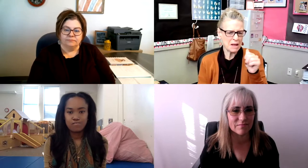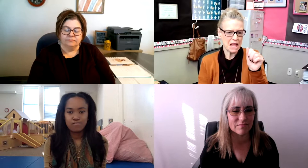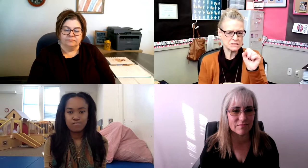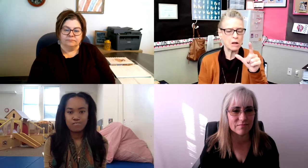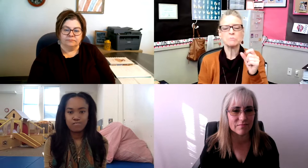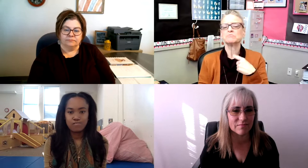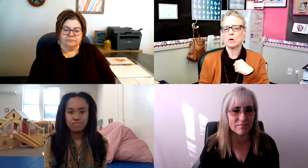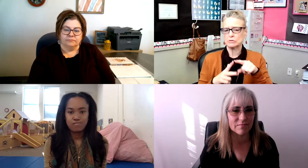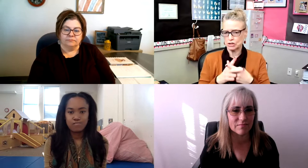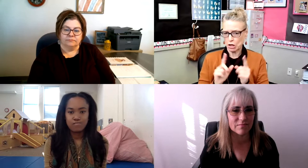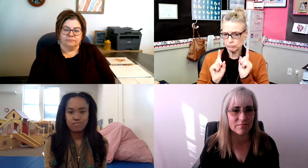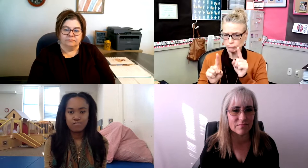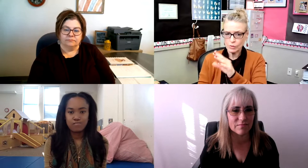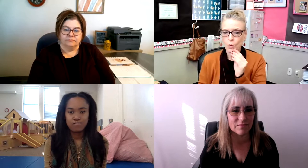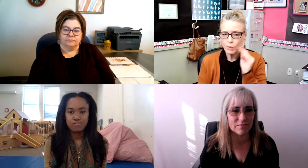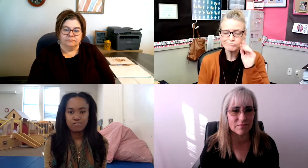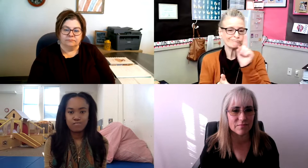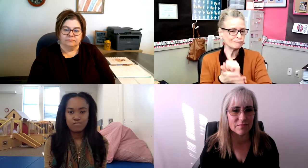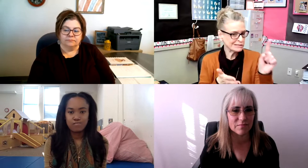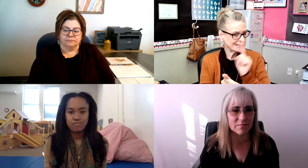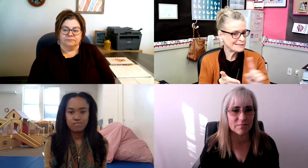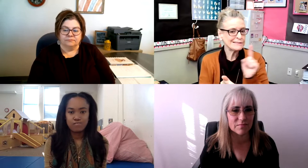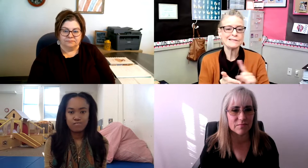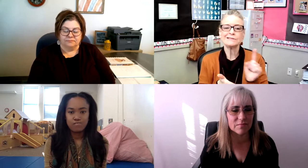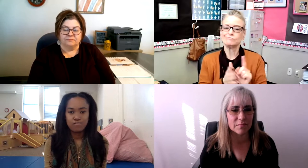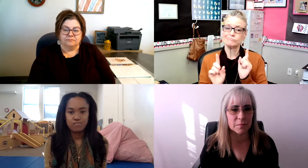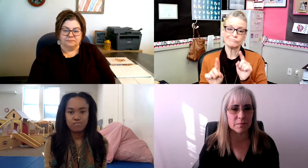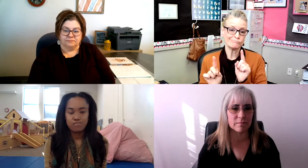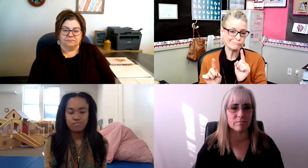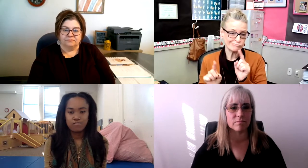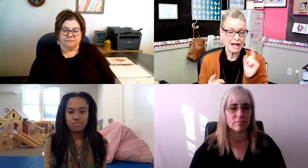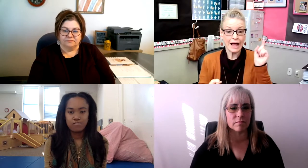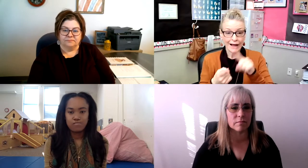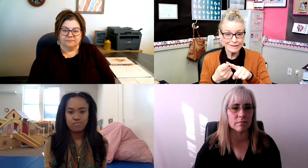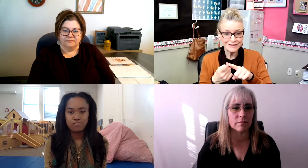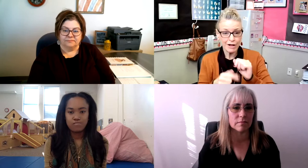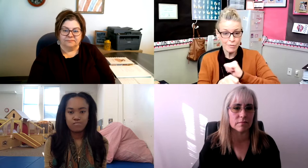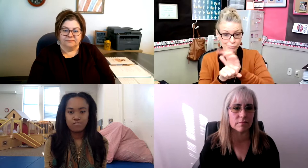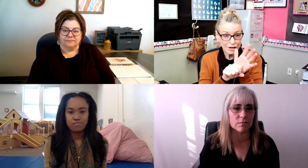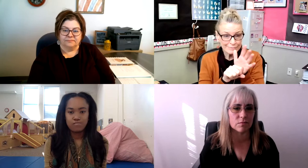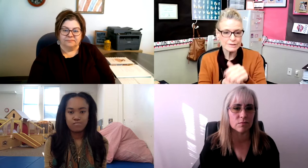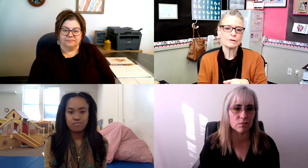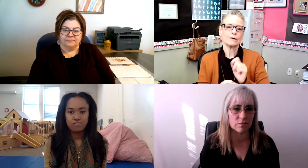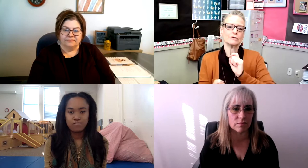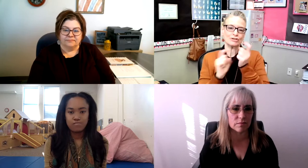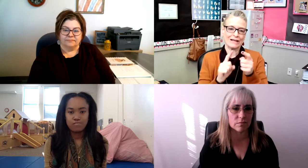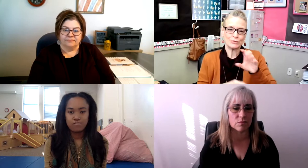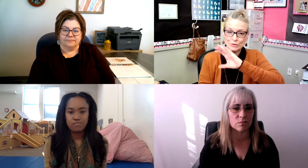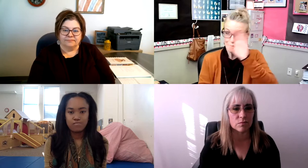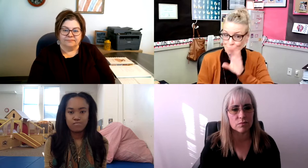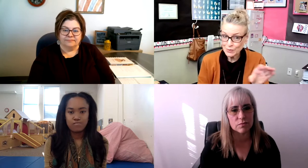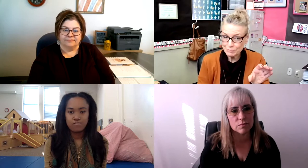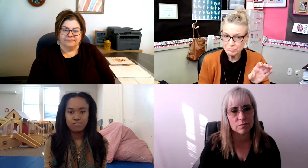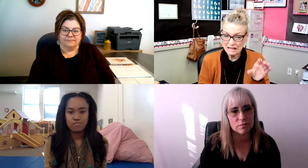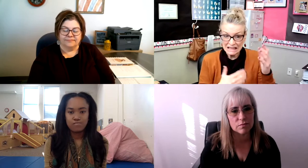and the parents knew a little bit of ASL. So I started going out to the home weekly until COVID